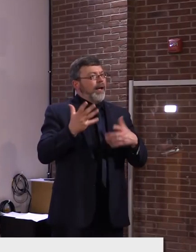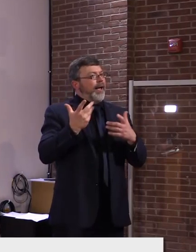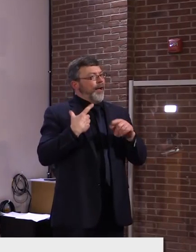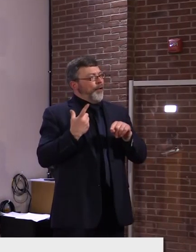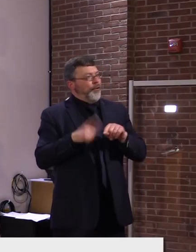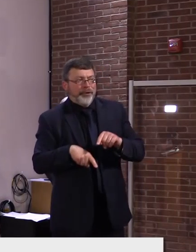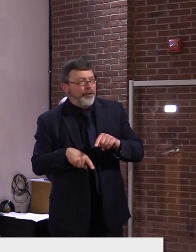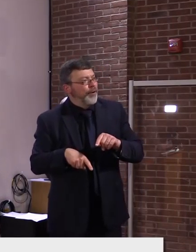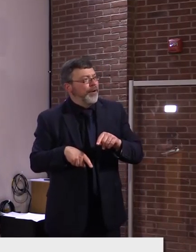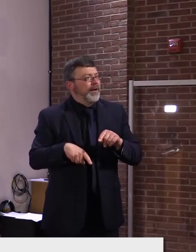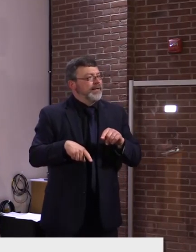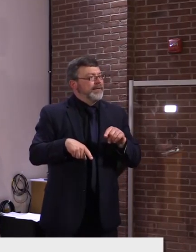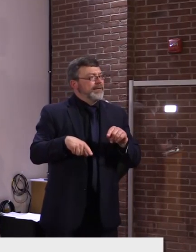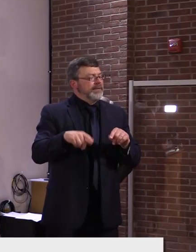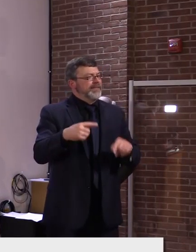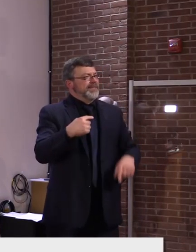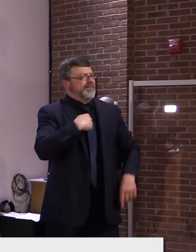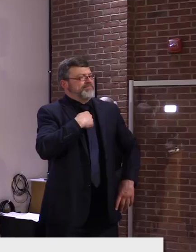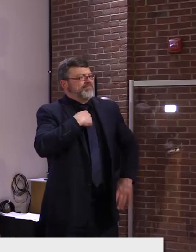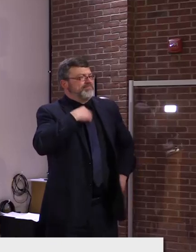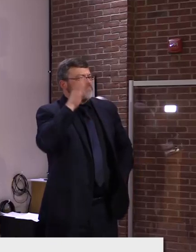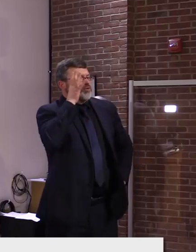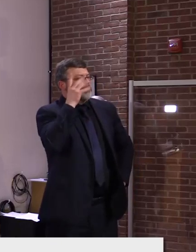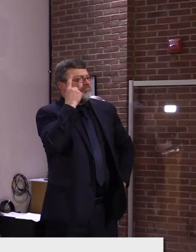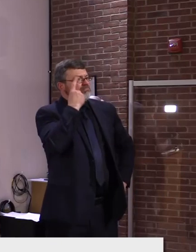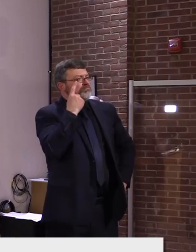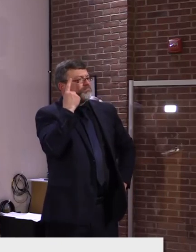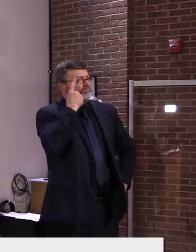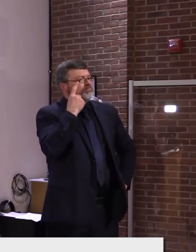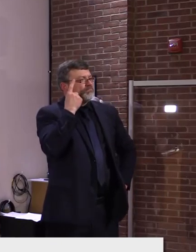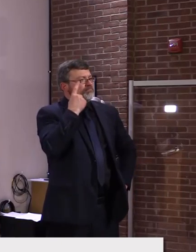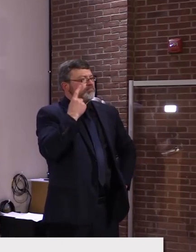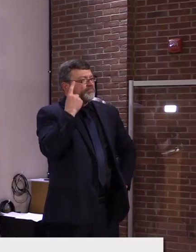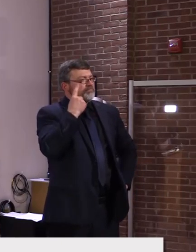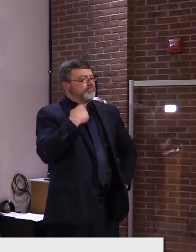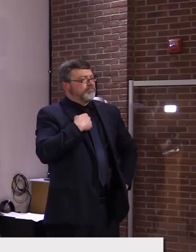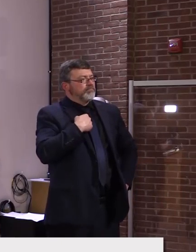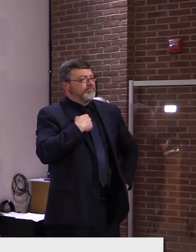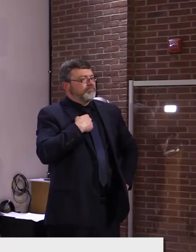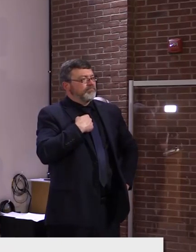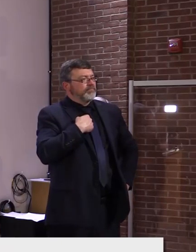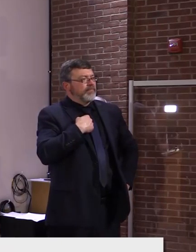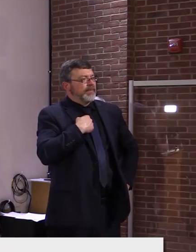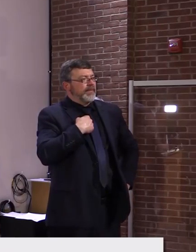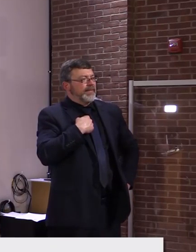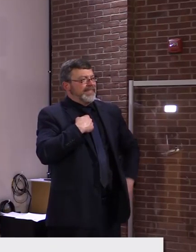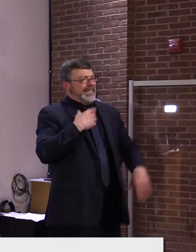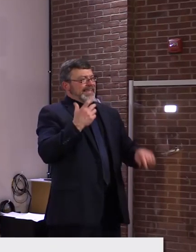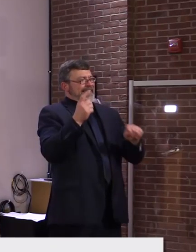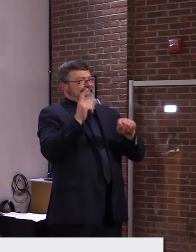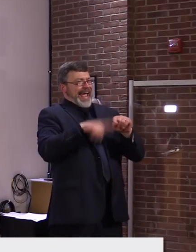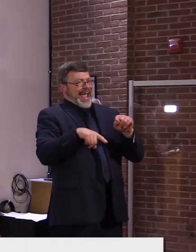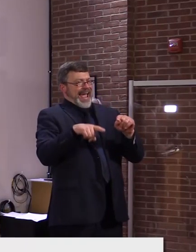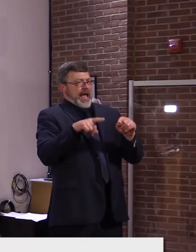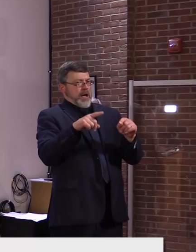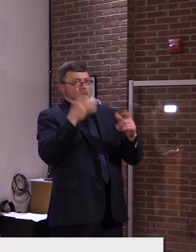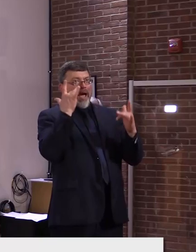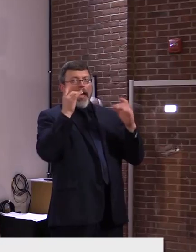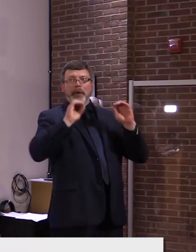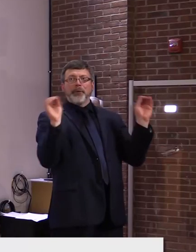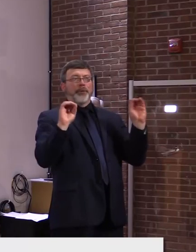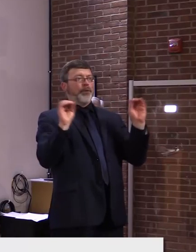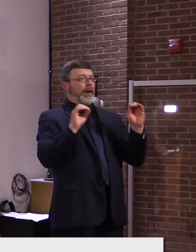needs. But if you find that there is yet something else that we haven't included, please call our call center